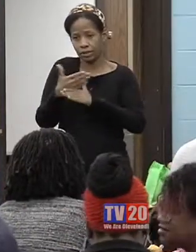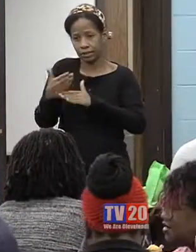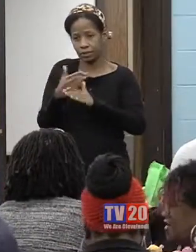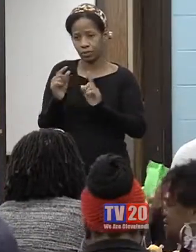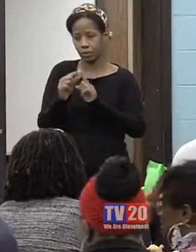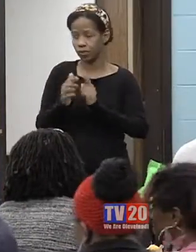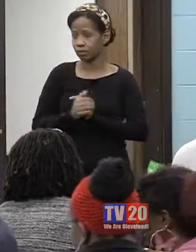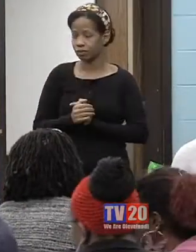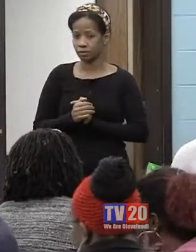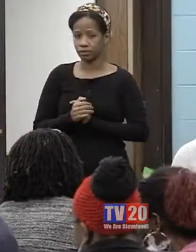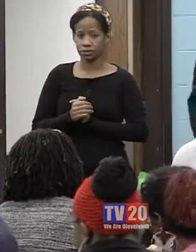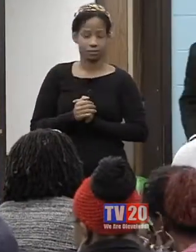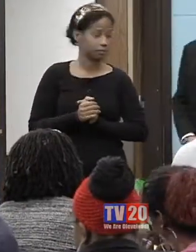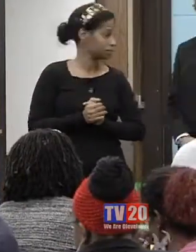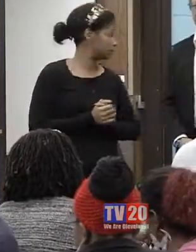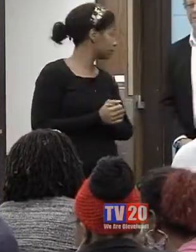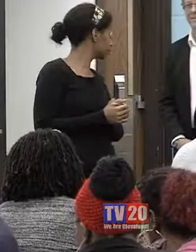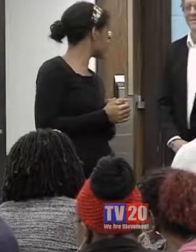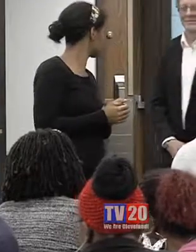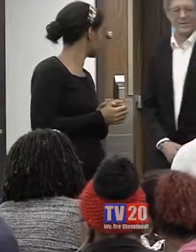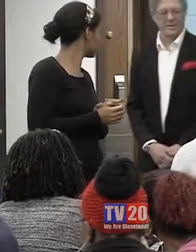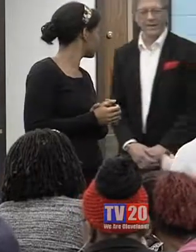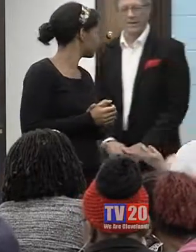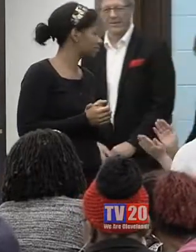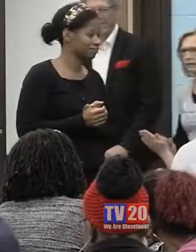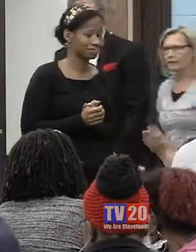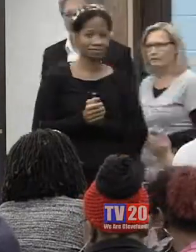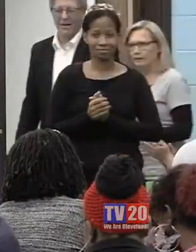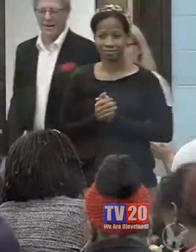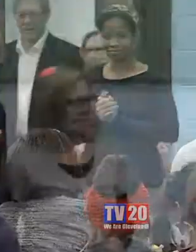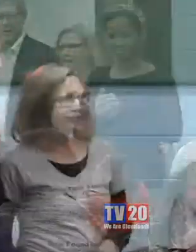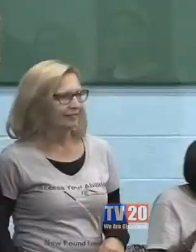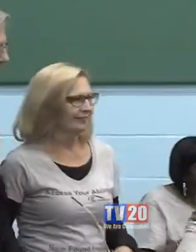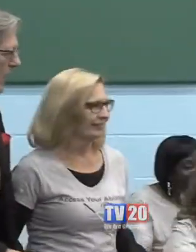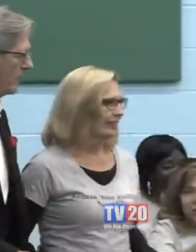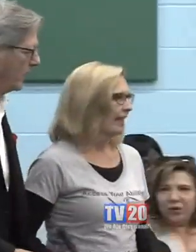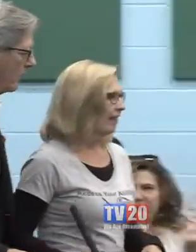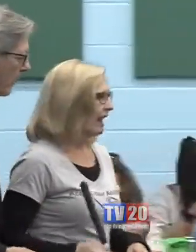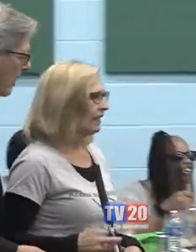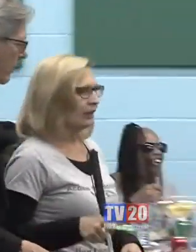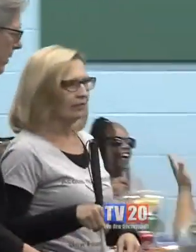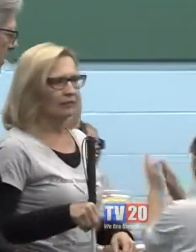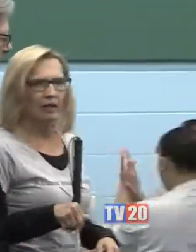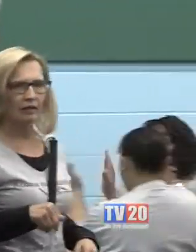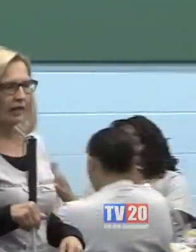So without further ado, Tom and Alicia, thank you.